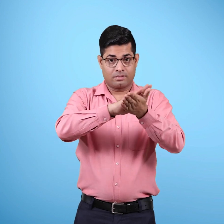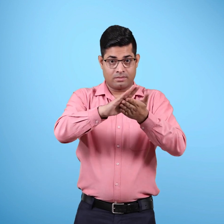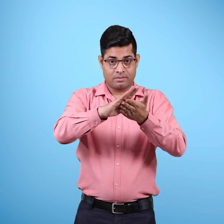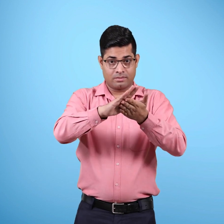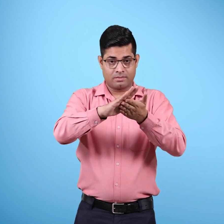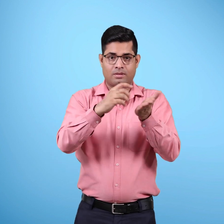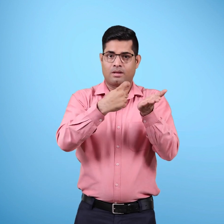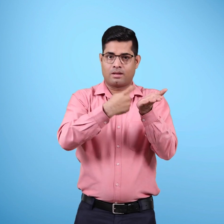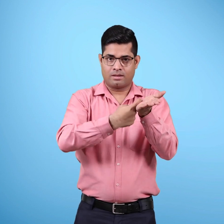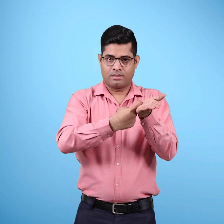shows shrub,